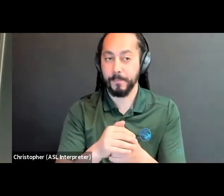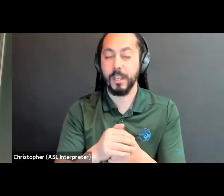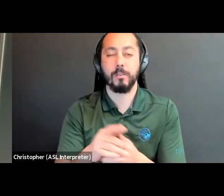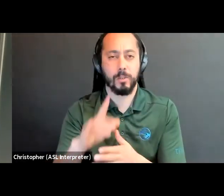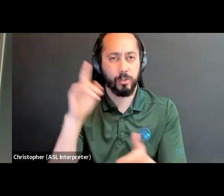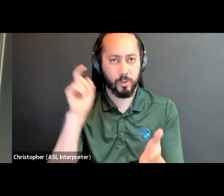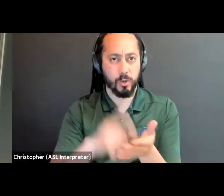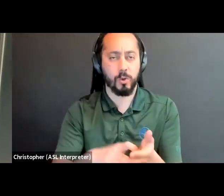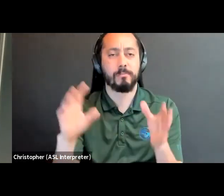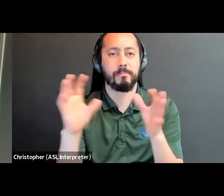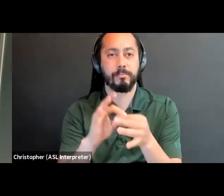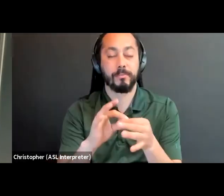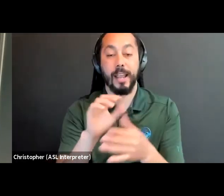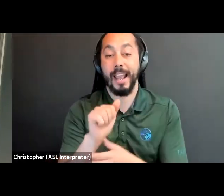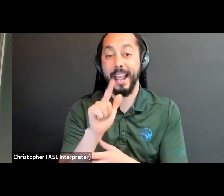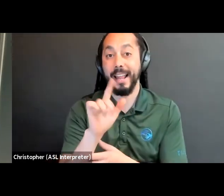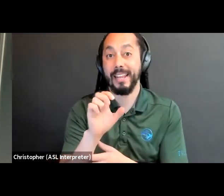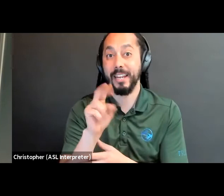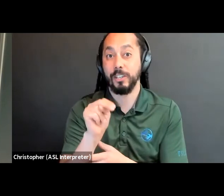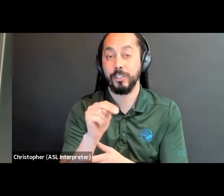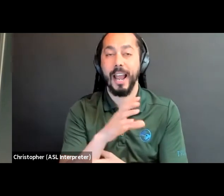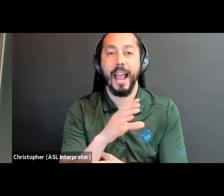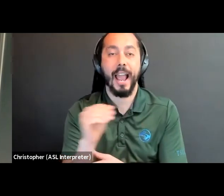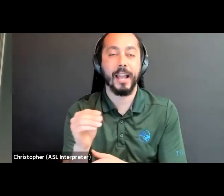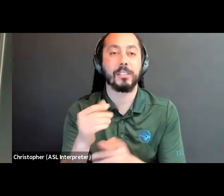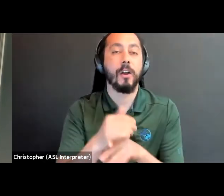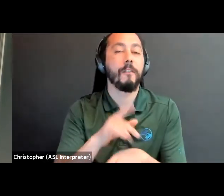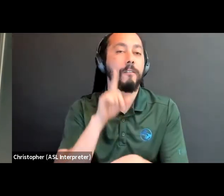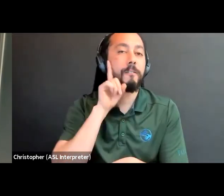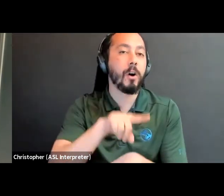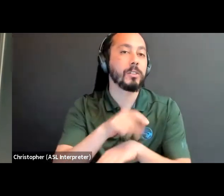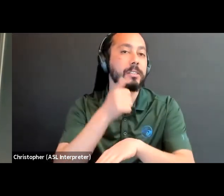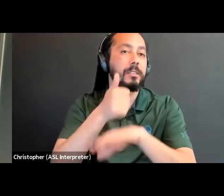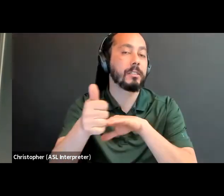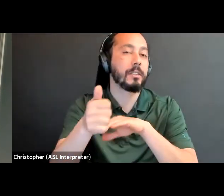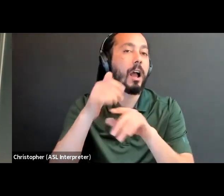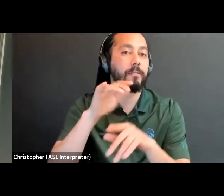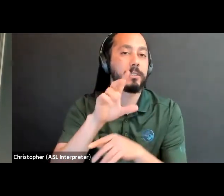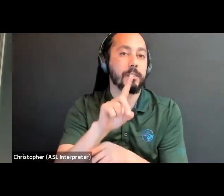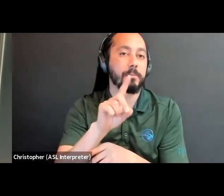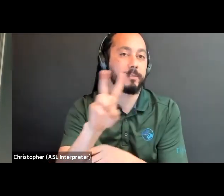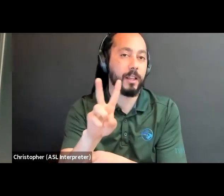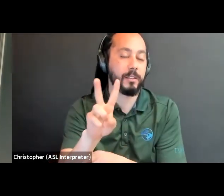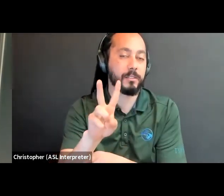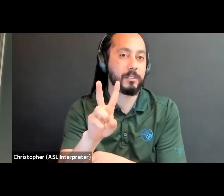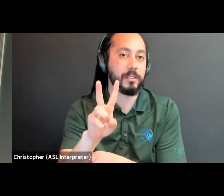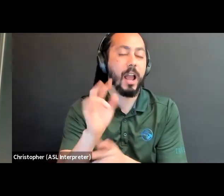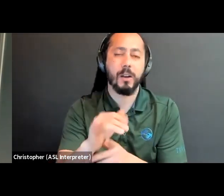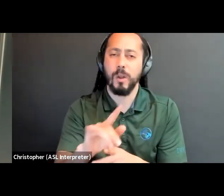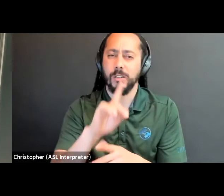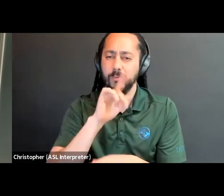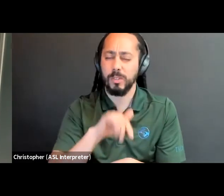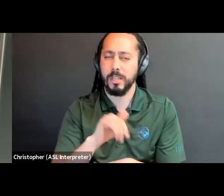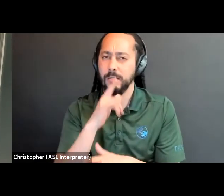between parental alienation and the idea of false allegation of domestic violence. And what was quite interesting in the research finding is